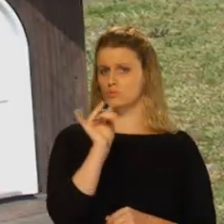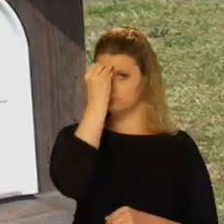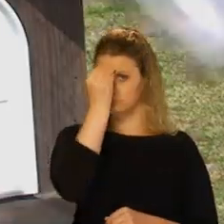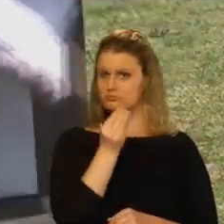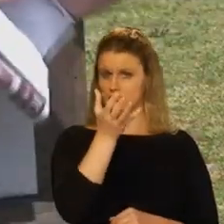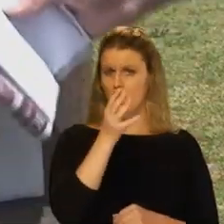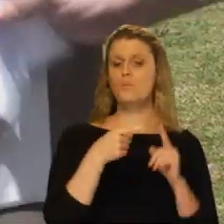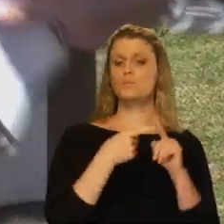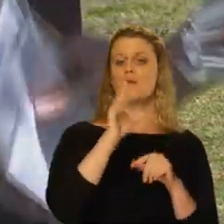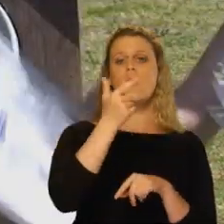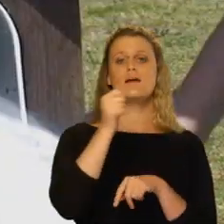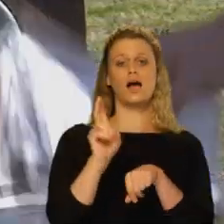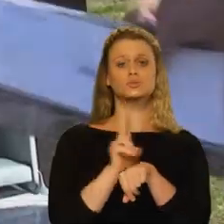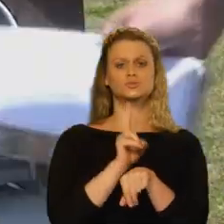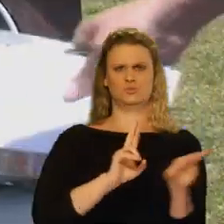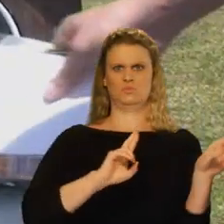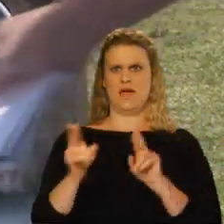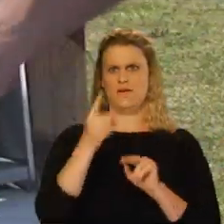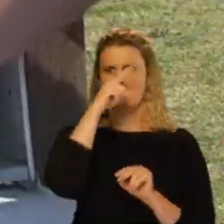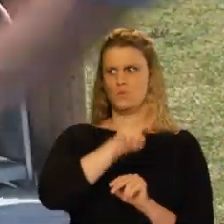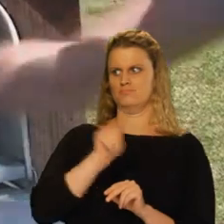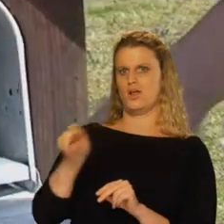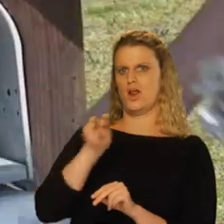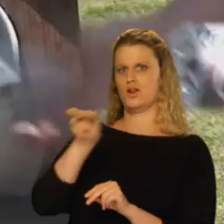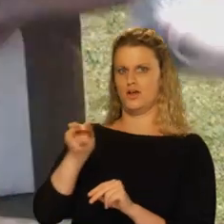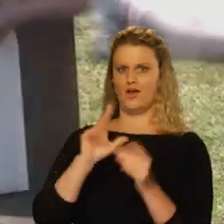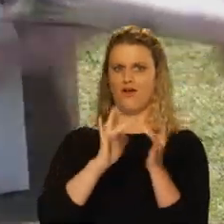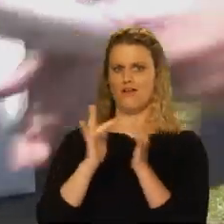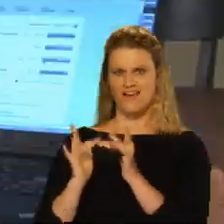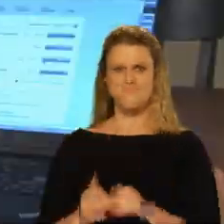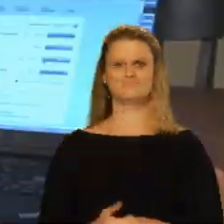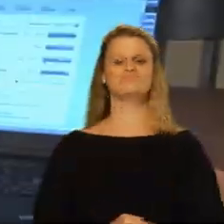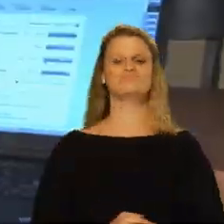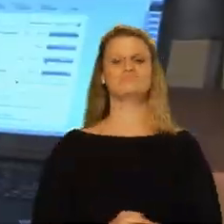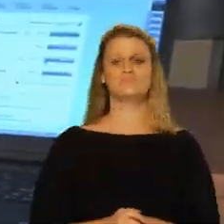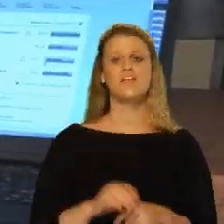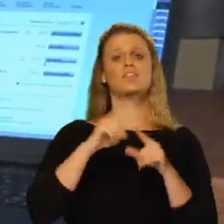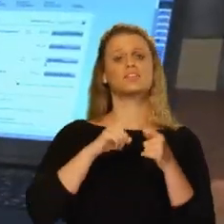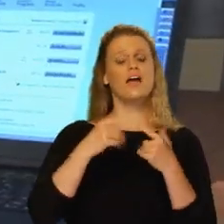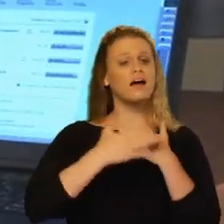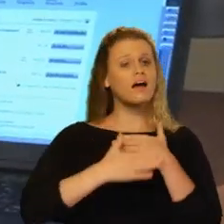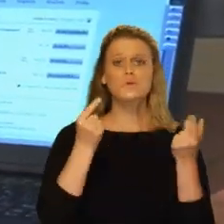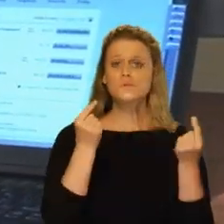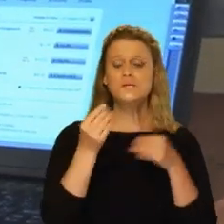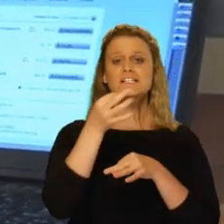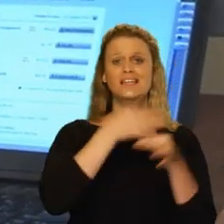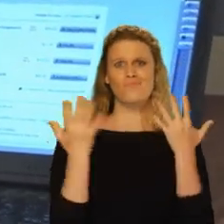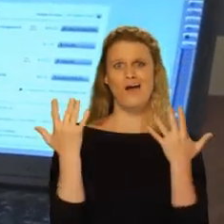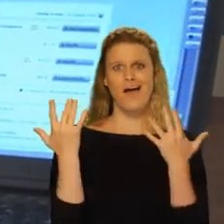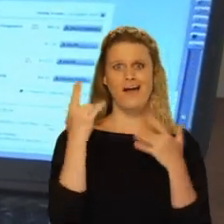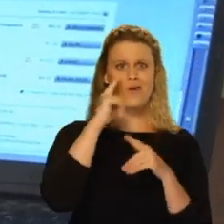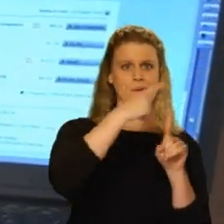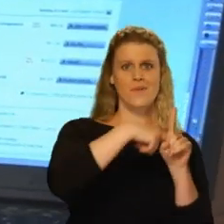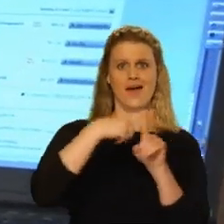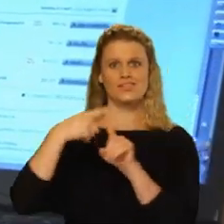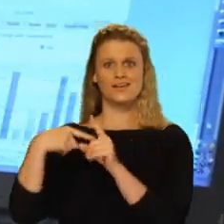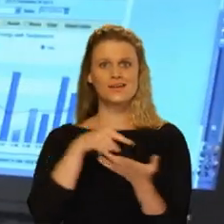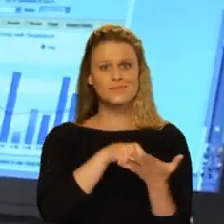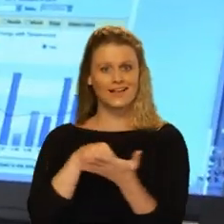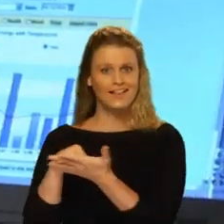gas usage information is available for you to view online. Then, rather than wait for your monthly bill to see how much gas you